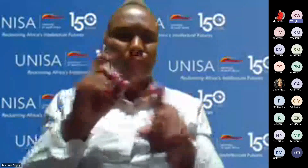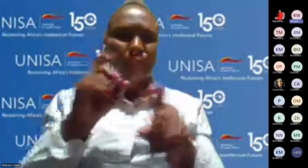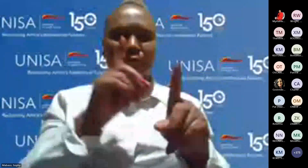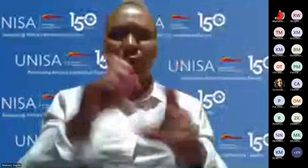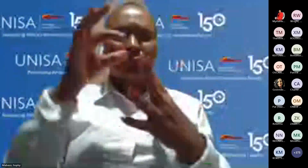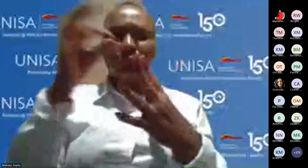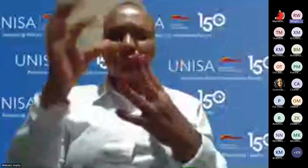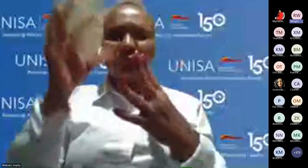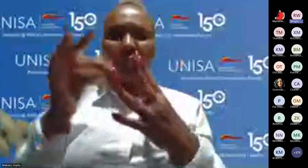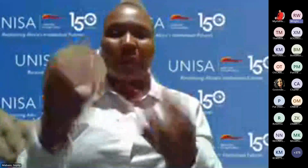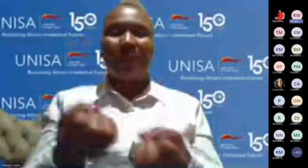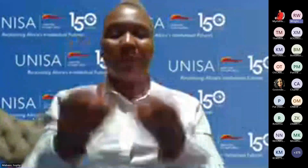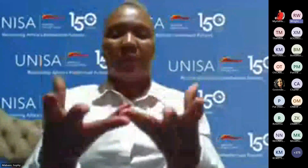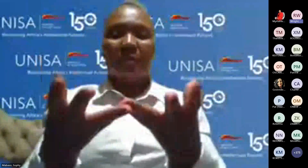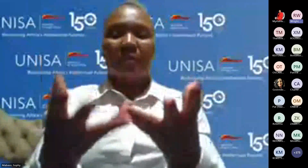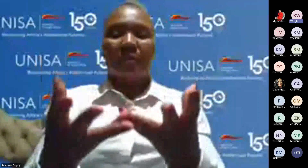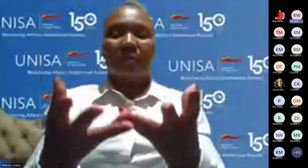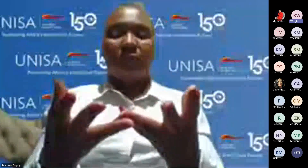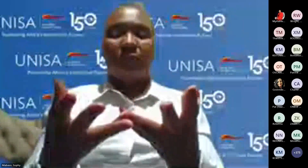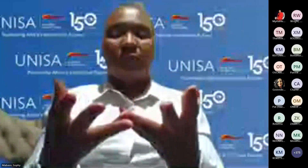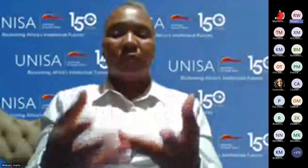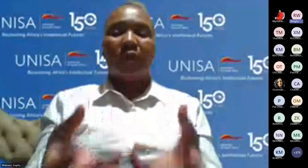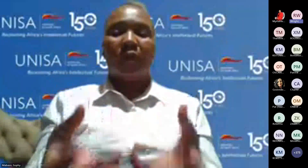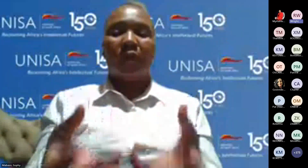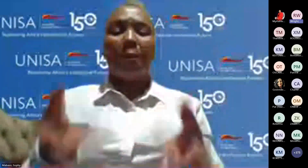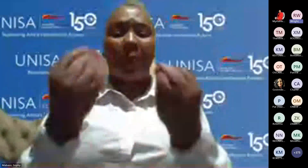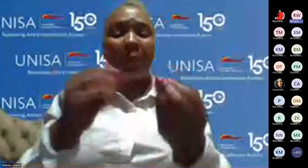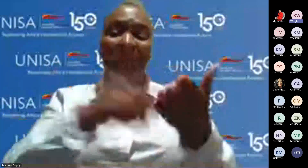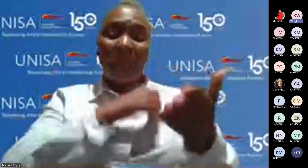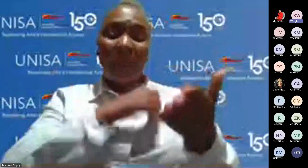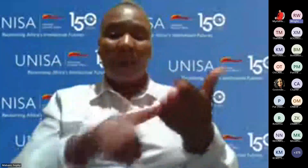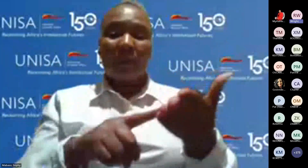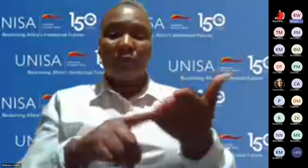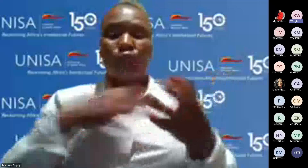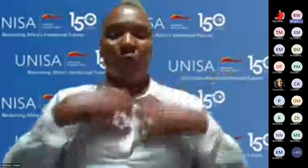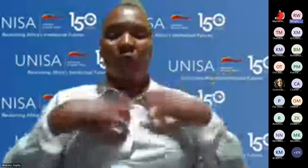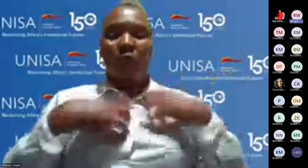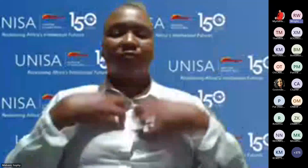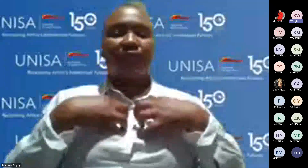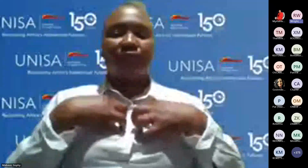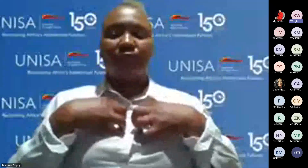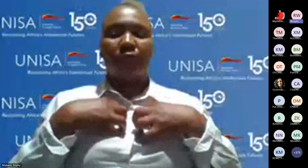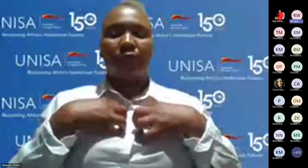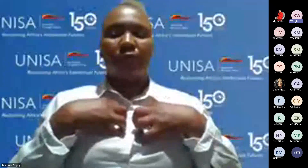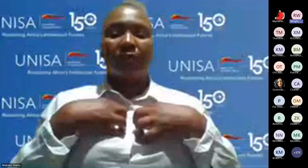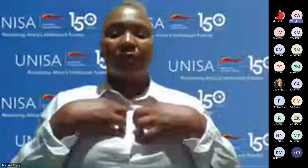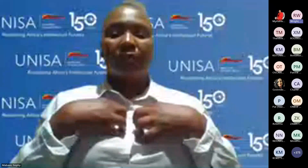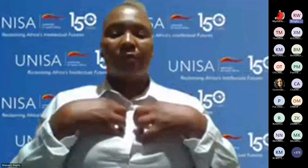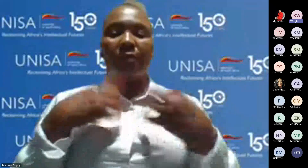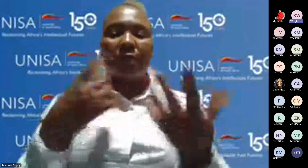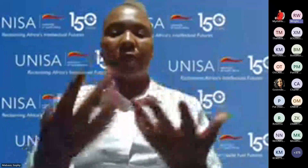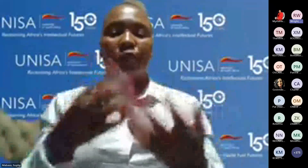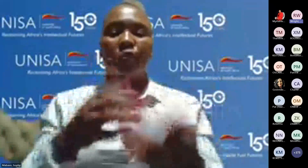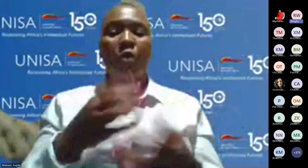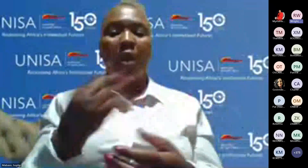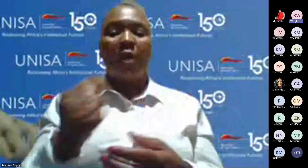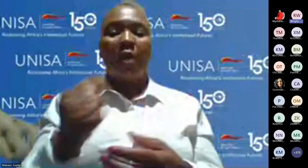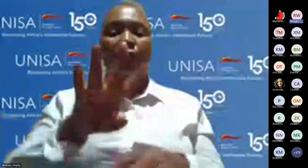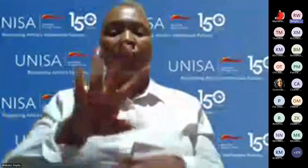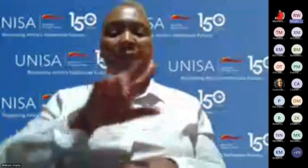submit. If you get an error on the app, don't worry about it. You've got 48 hours after you click